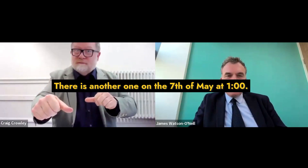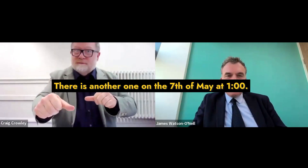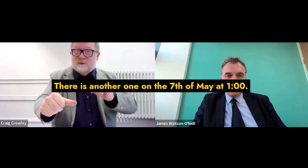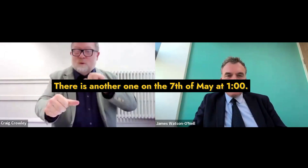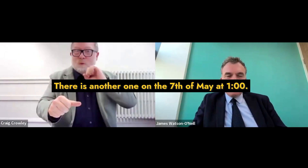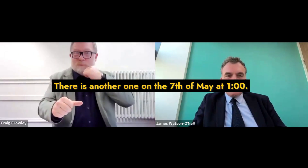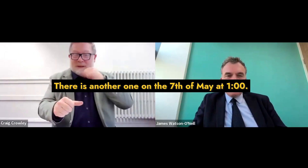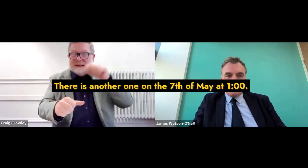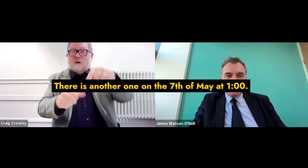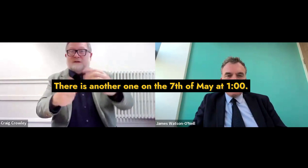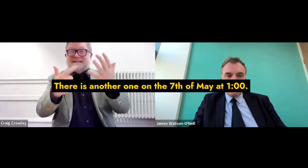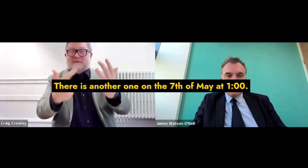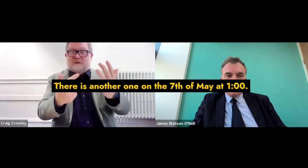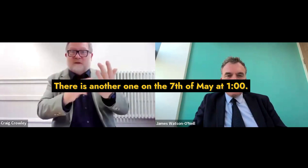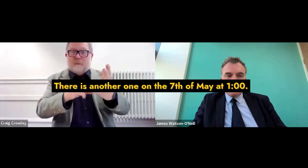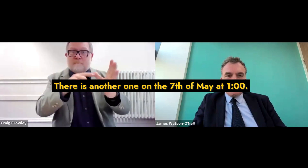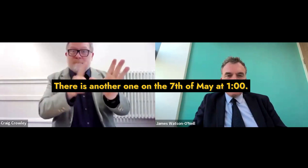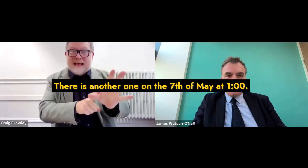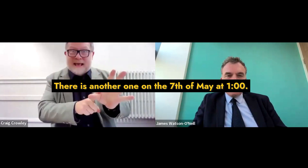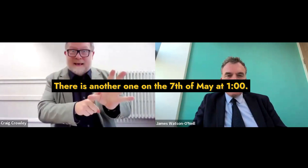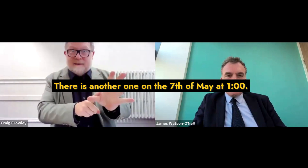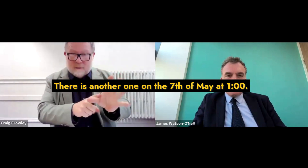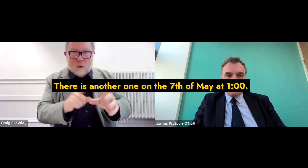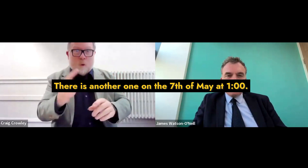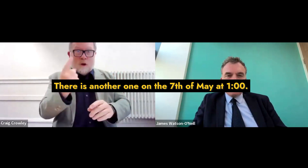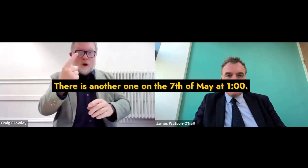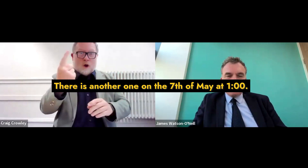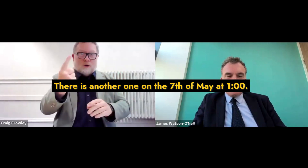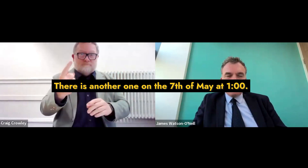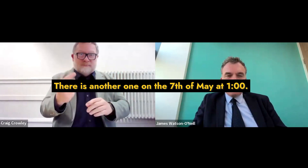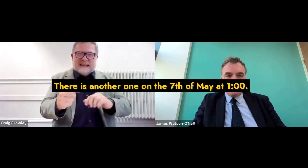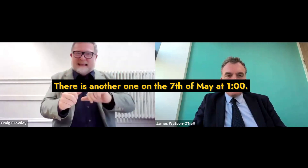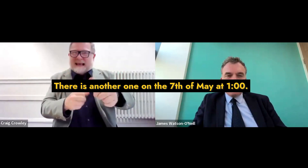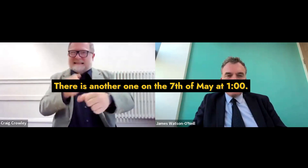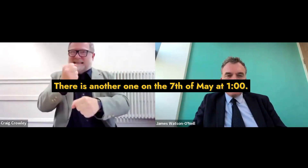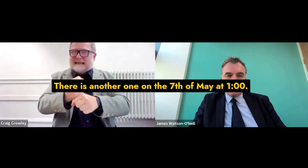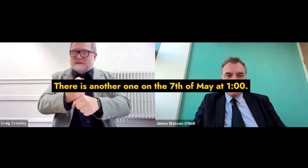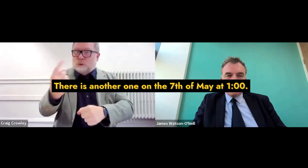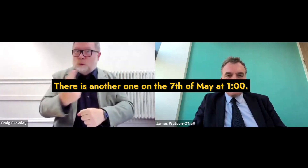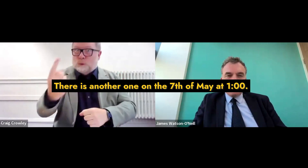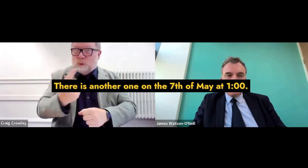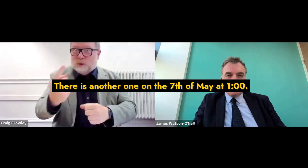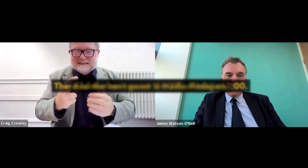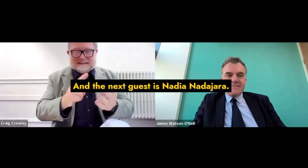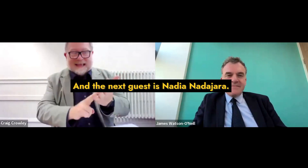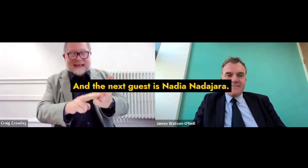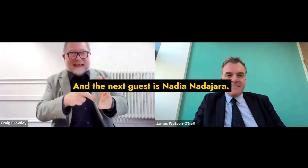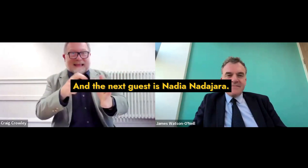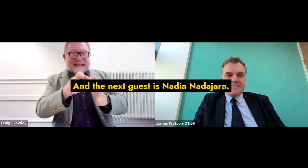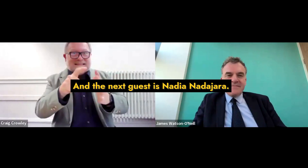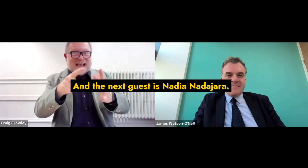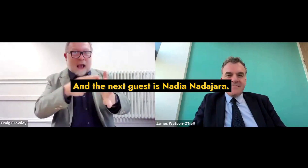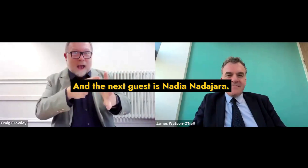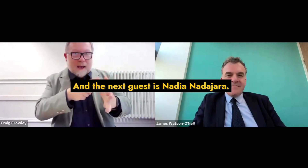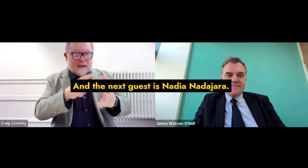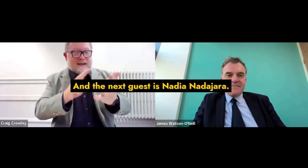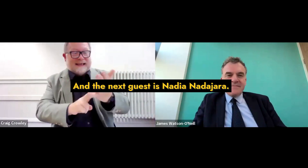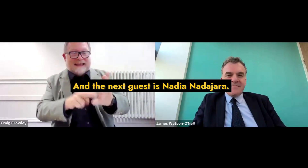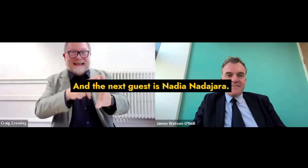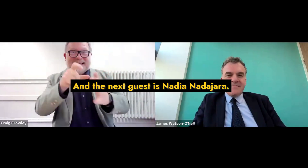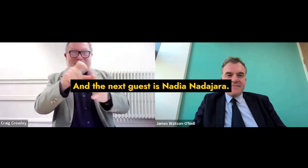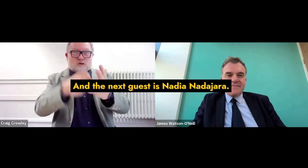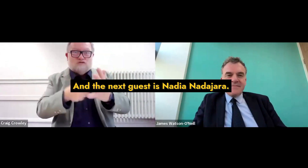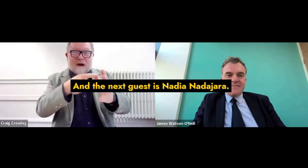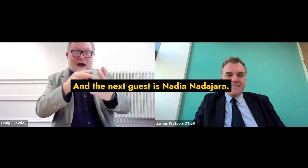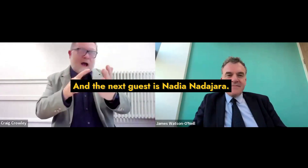summit. There is another one on the 7th of May at 1 o'clock, and the next guest